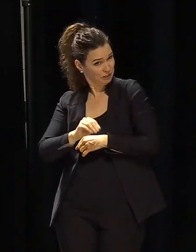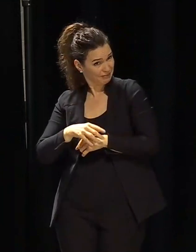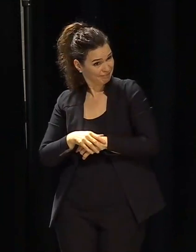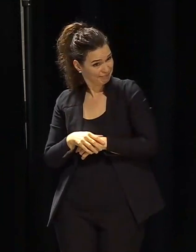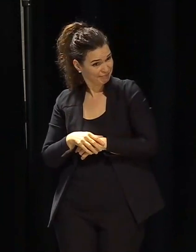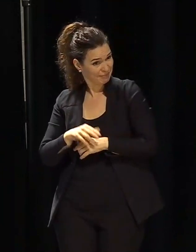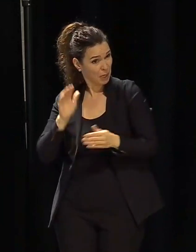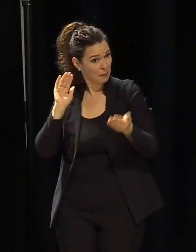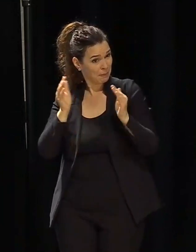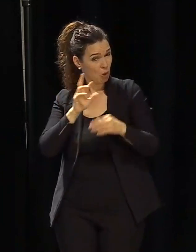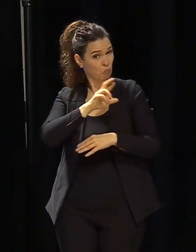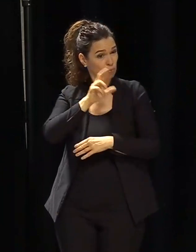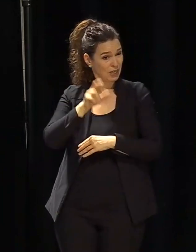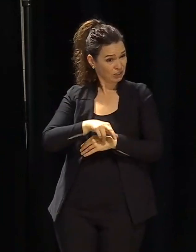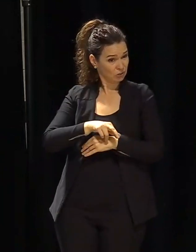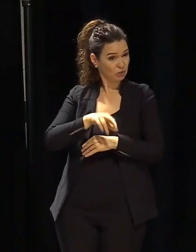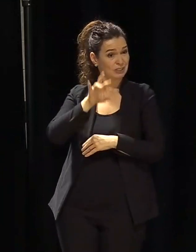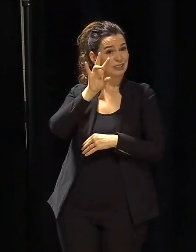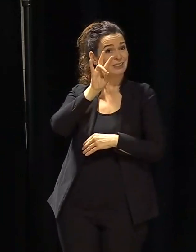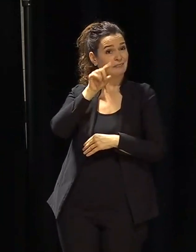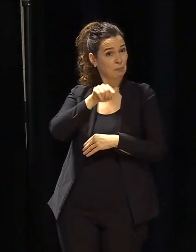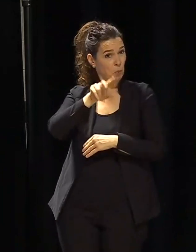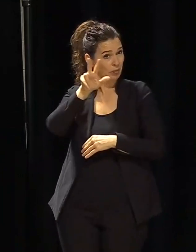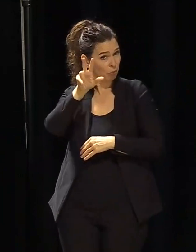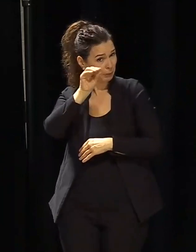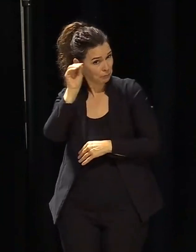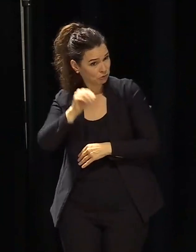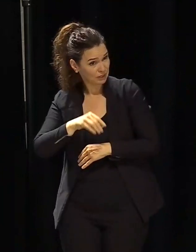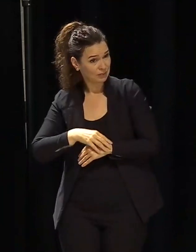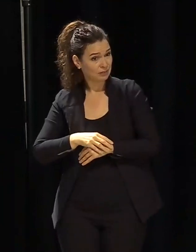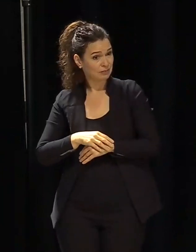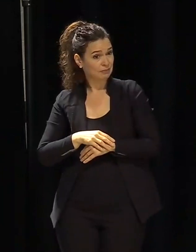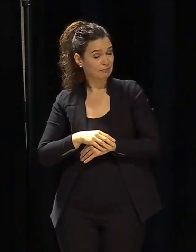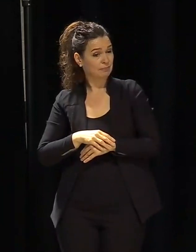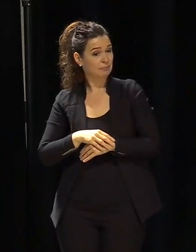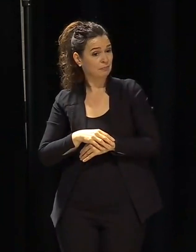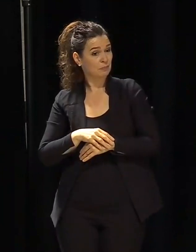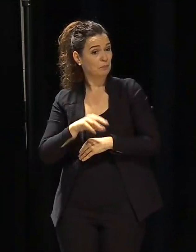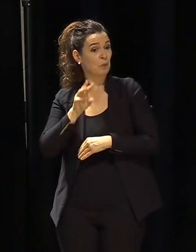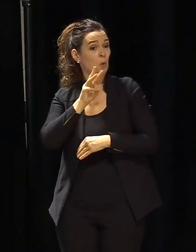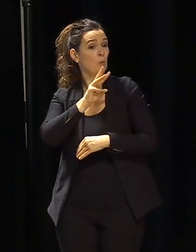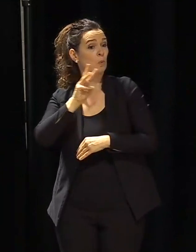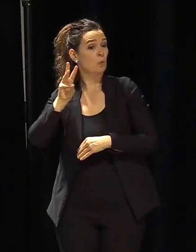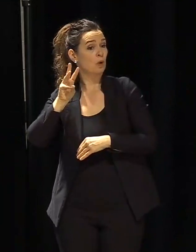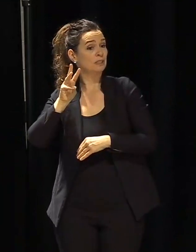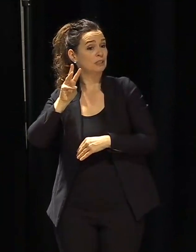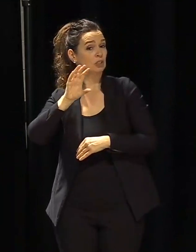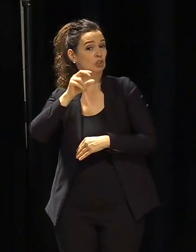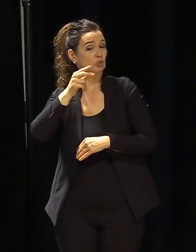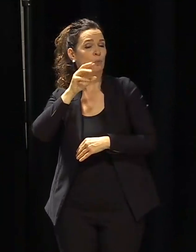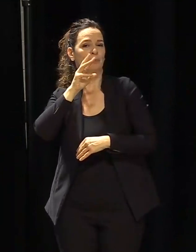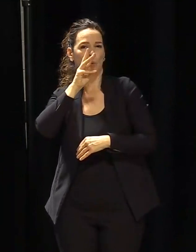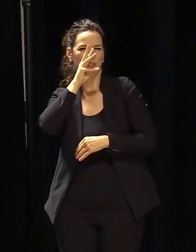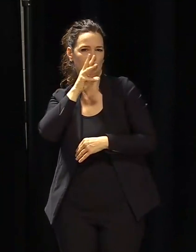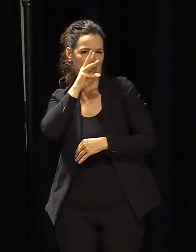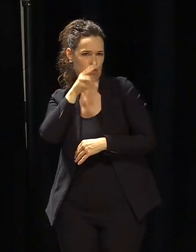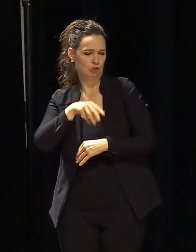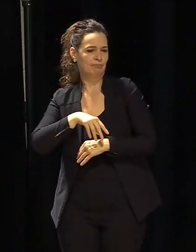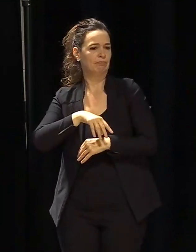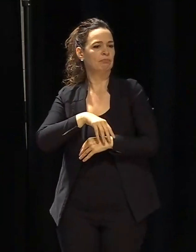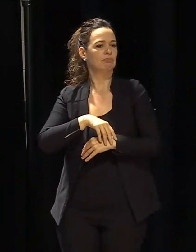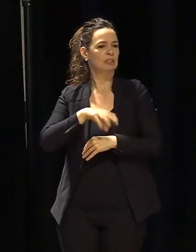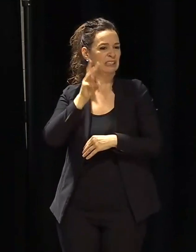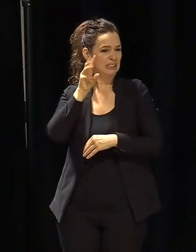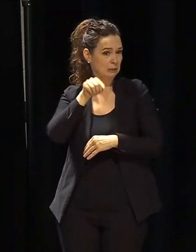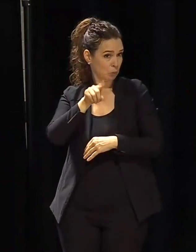Rochester. Westchester County, 6%. Suffolk County on Long Island, 6.1. Nassau